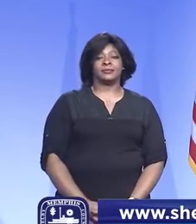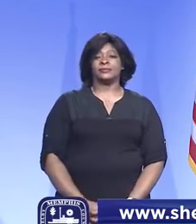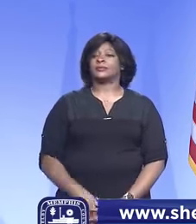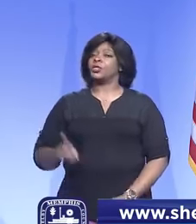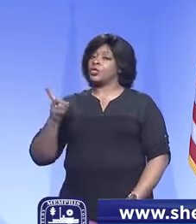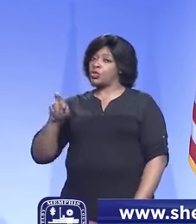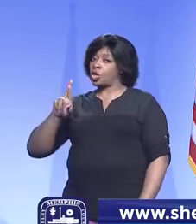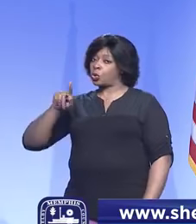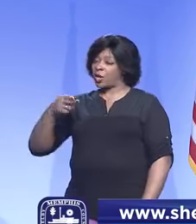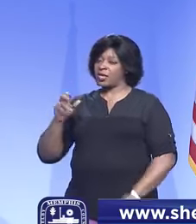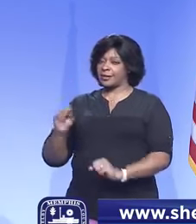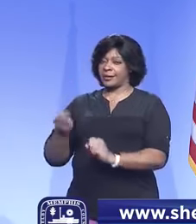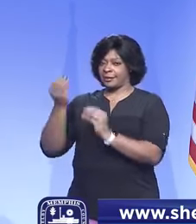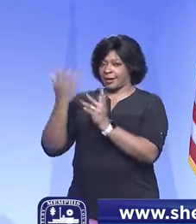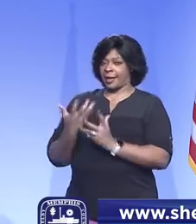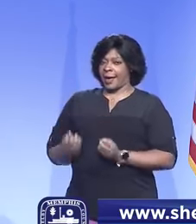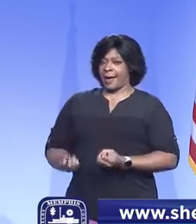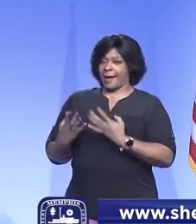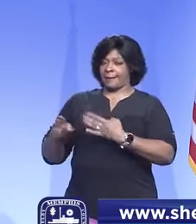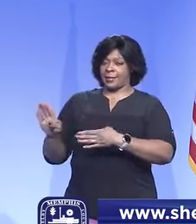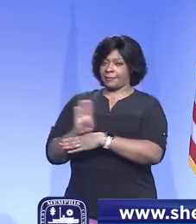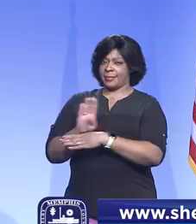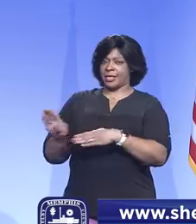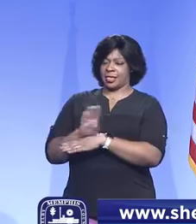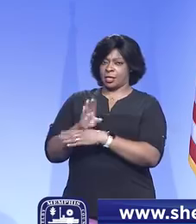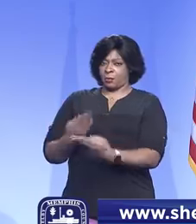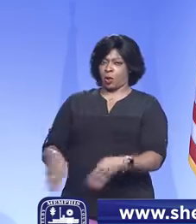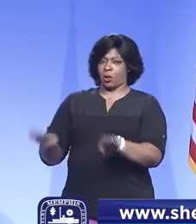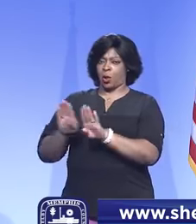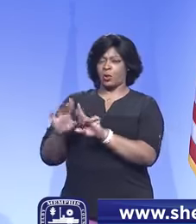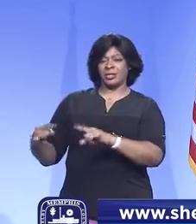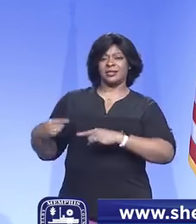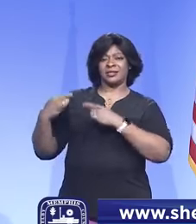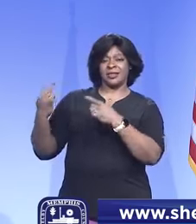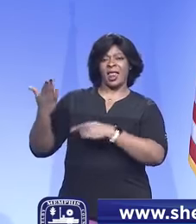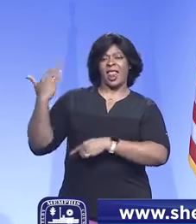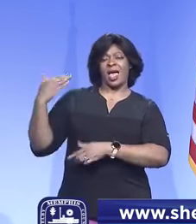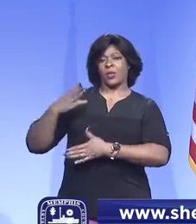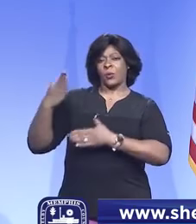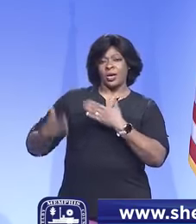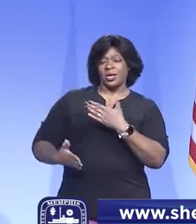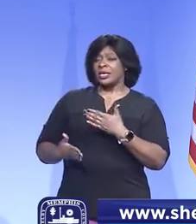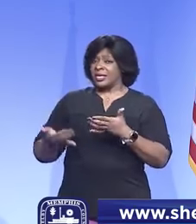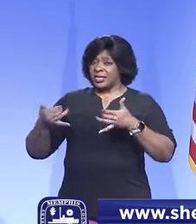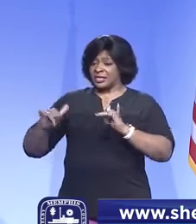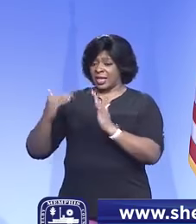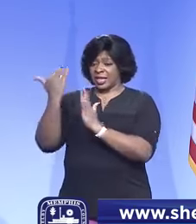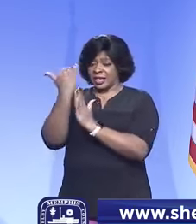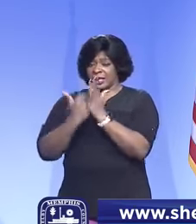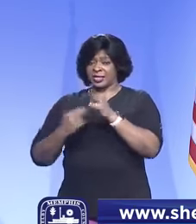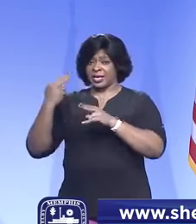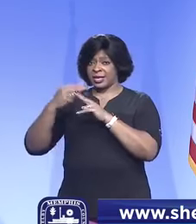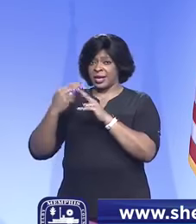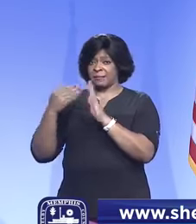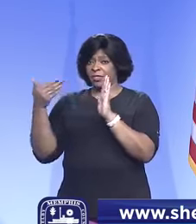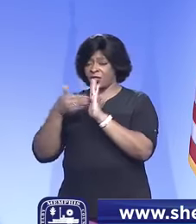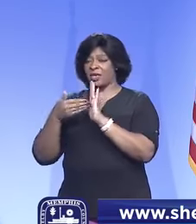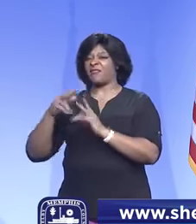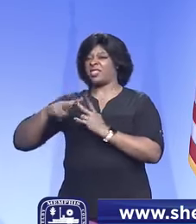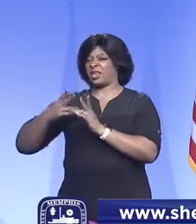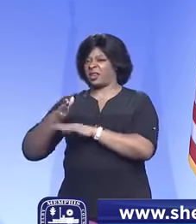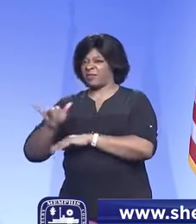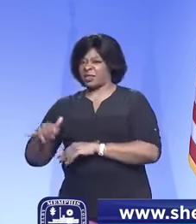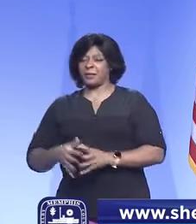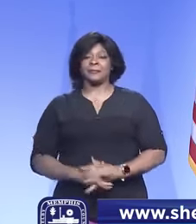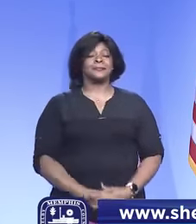Dr. Randolph, can you tell us how many businesses have been closed since last weekend, and is there a list of their names? And then I have a follow-up.